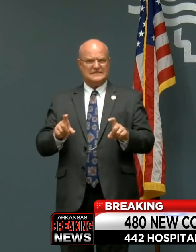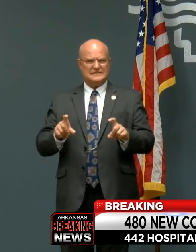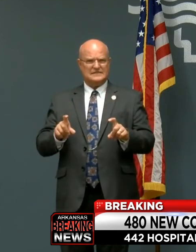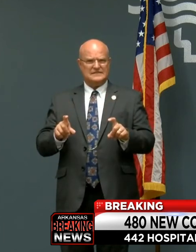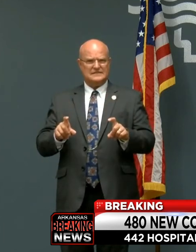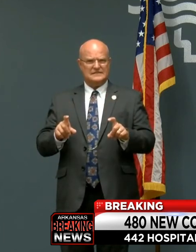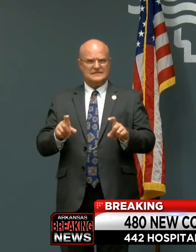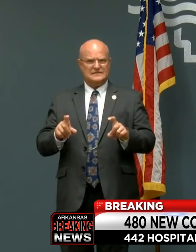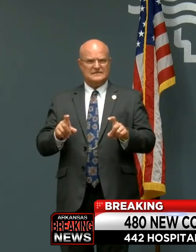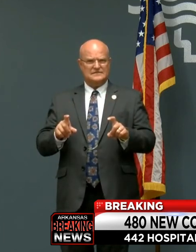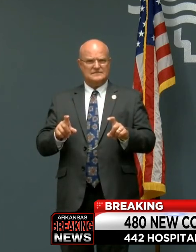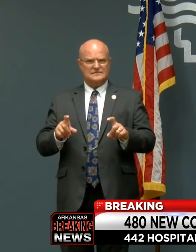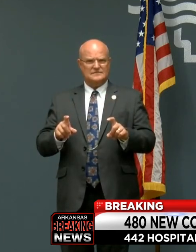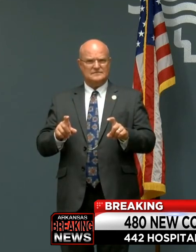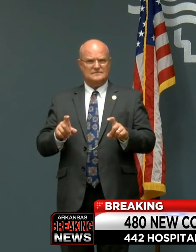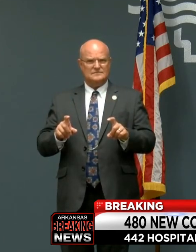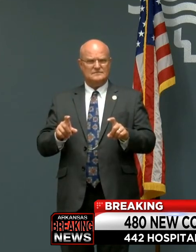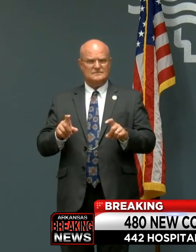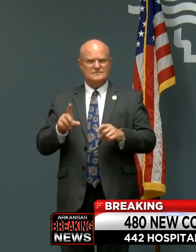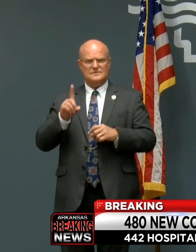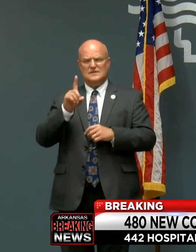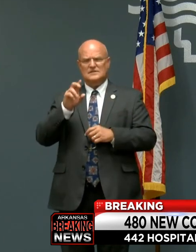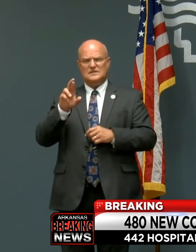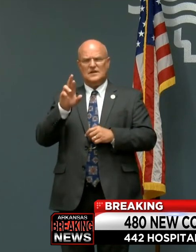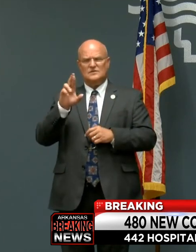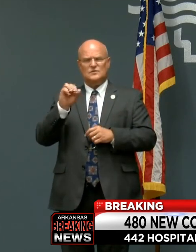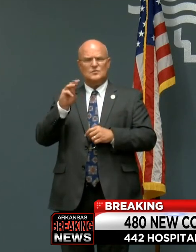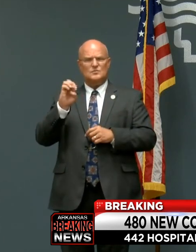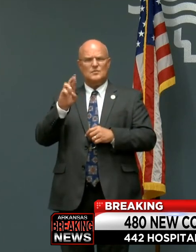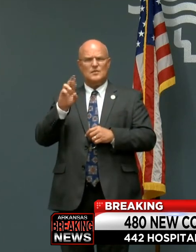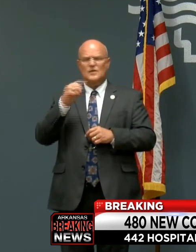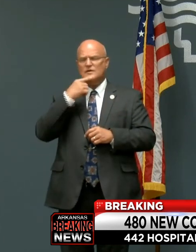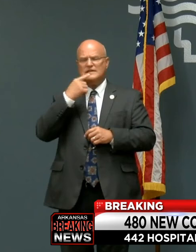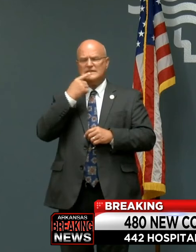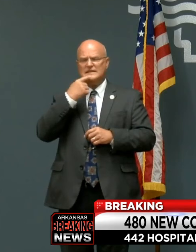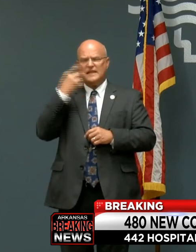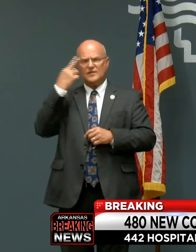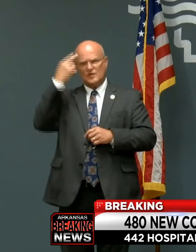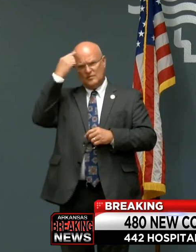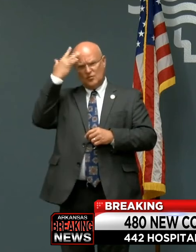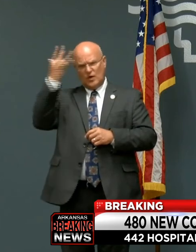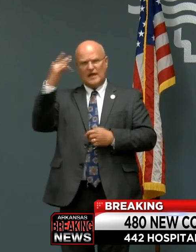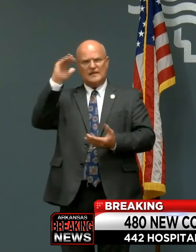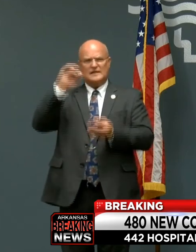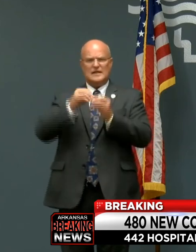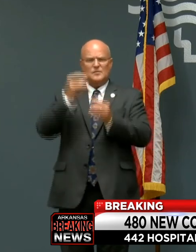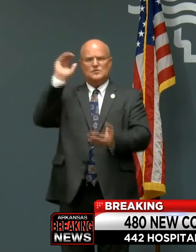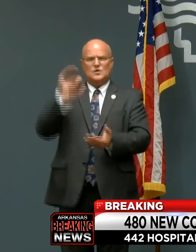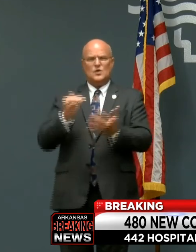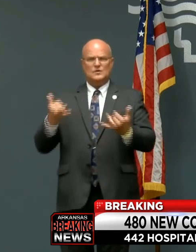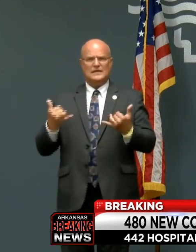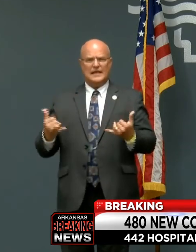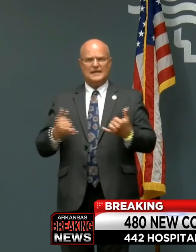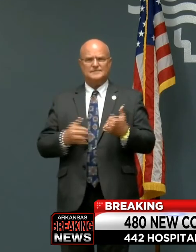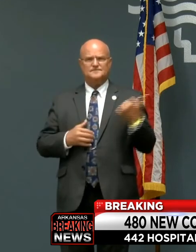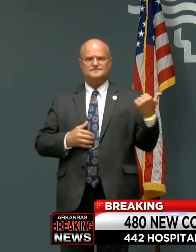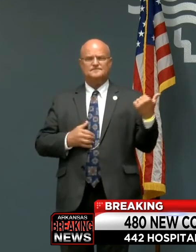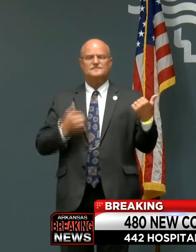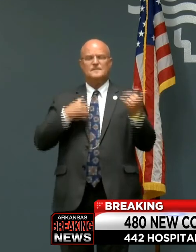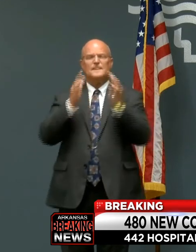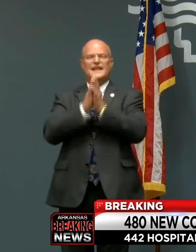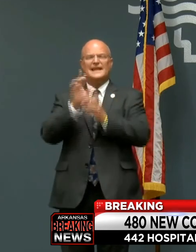don't think Dr. Romero explained the reason for that number being so low. I'll